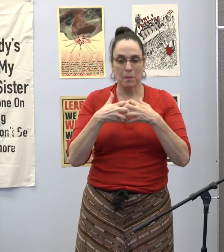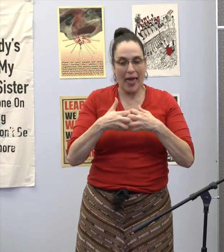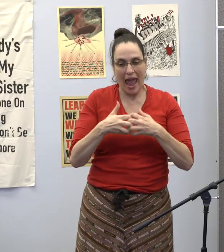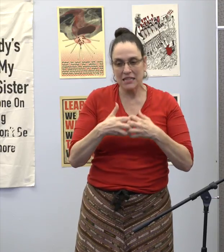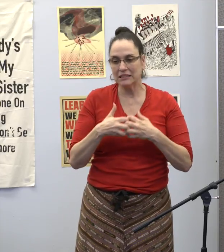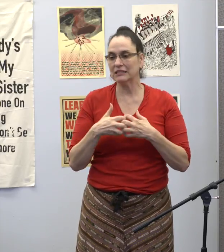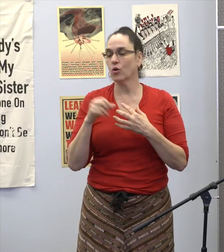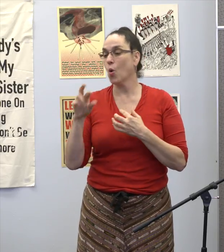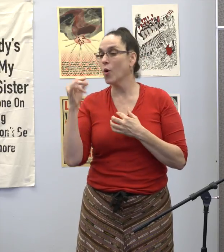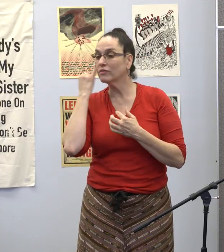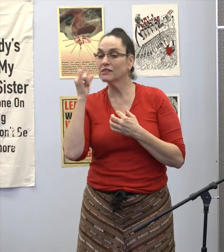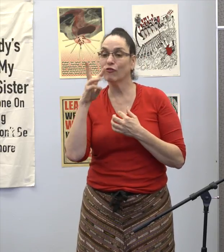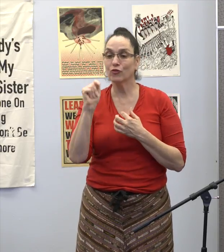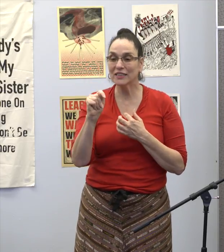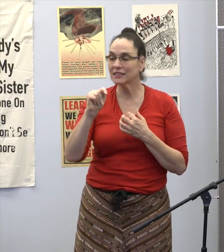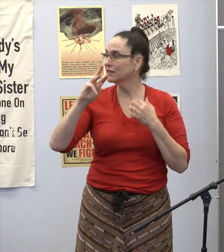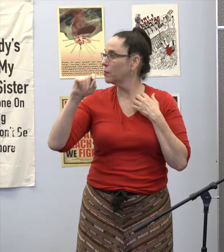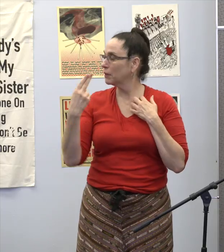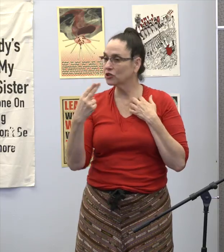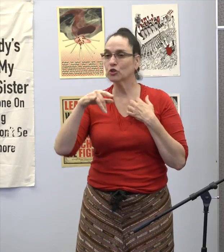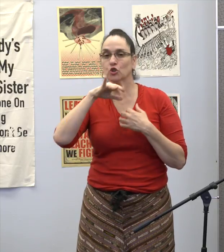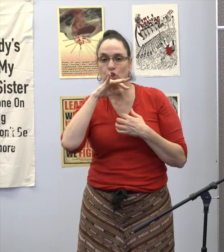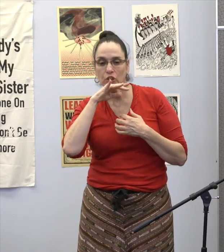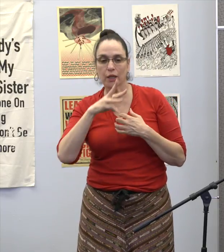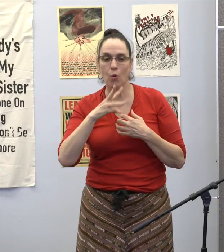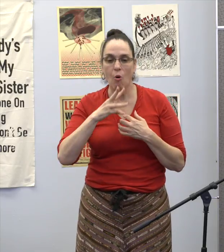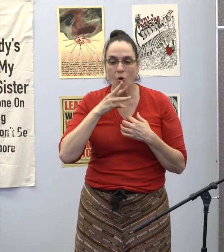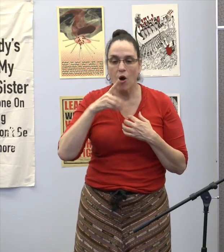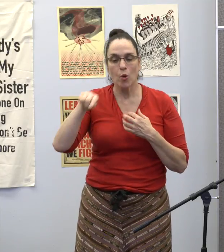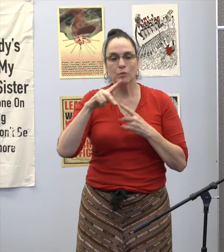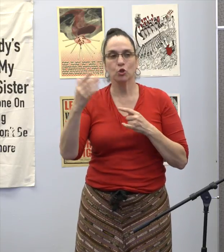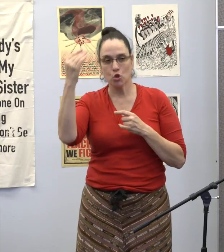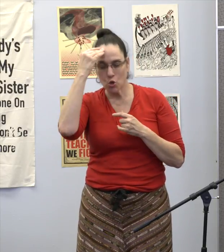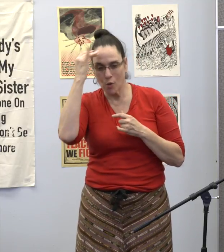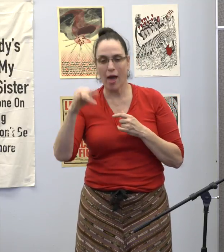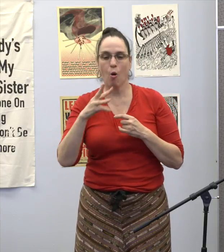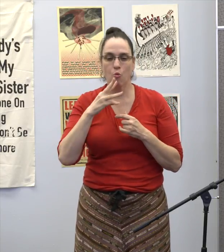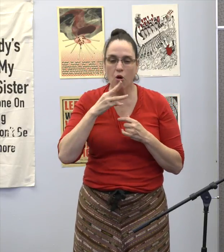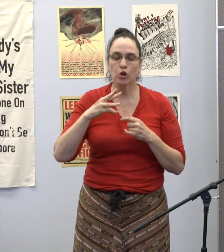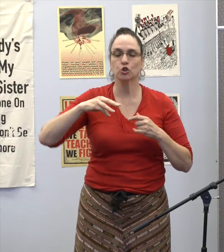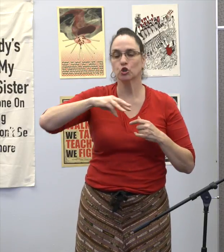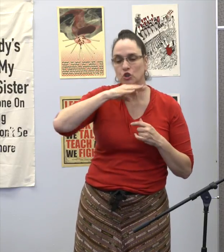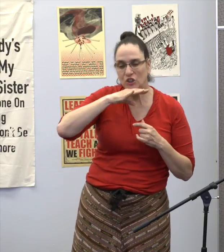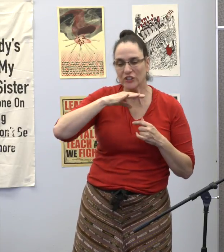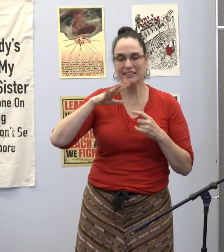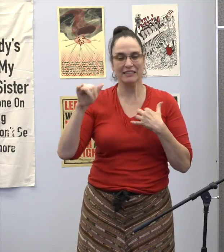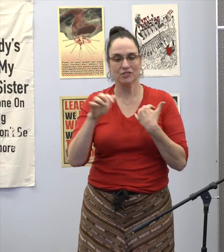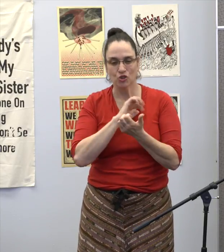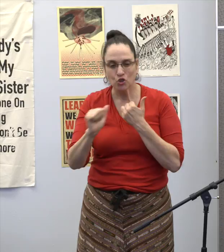dirty, nasty water that the authorities knew was dirty and nasty and destructive before they ran it into the